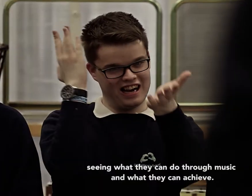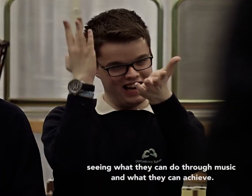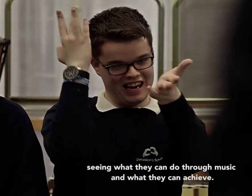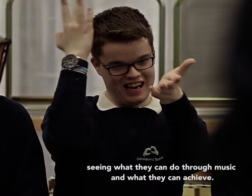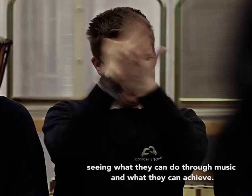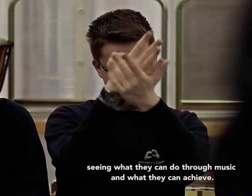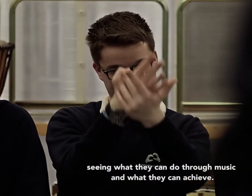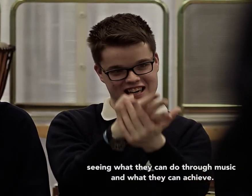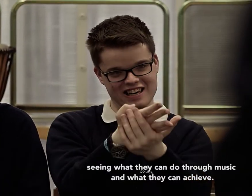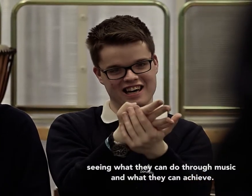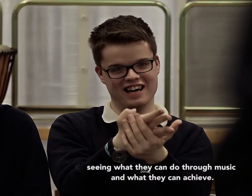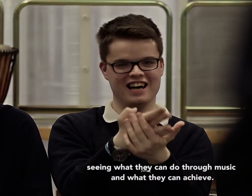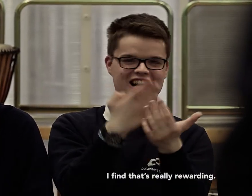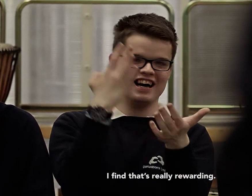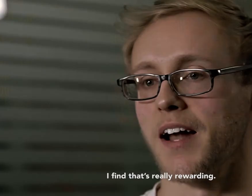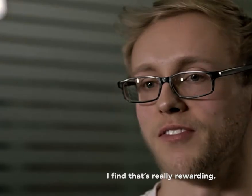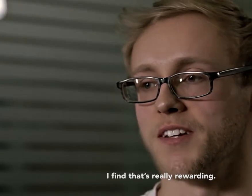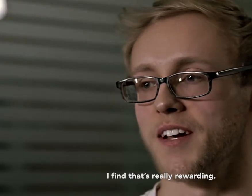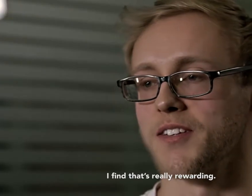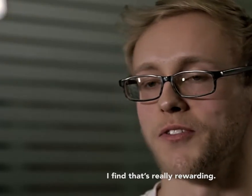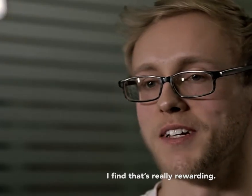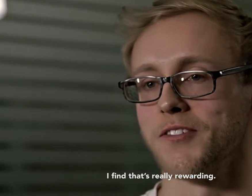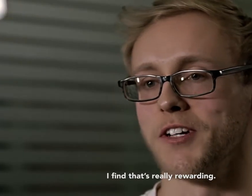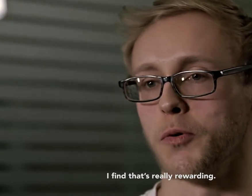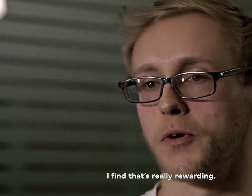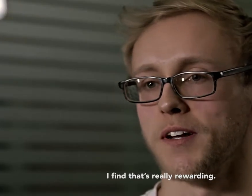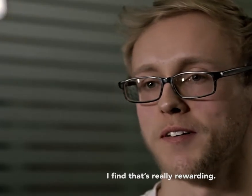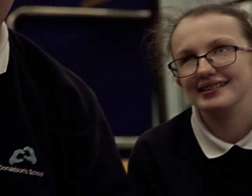they can do through music and what they can achieve, and I find that's really, really rewarding.